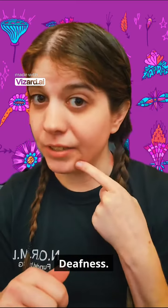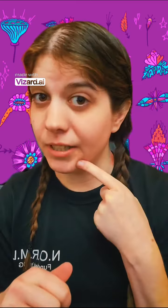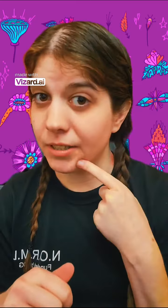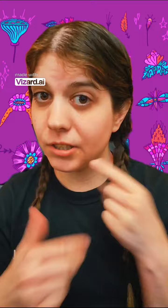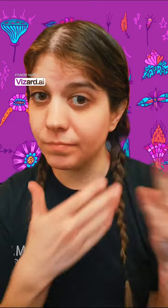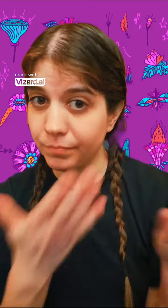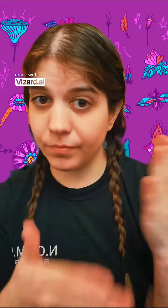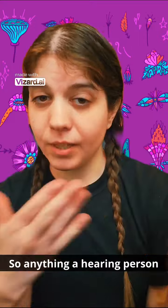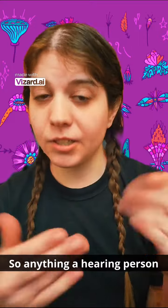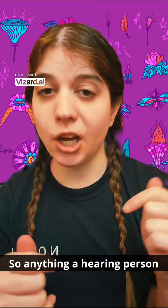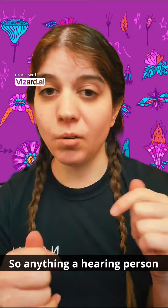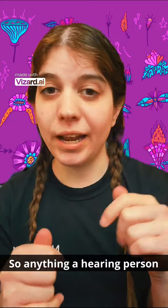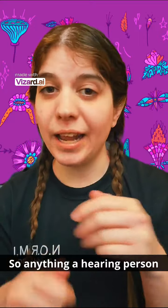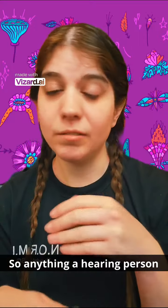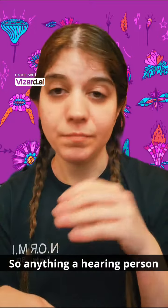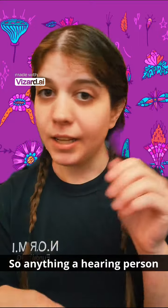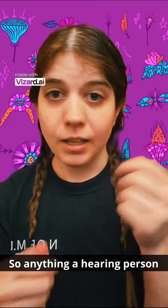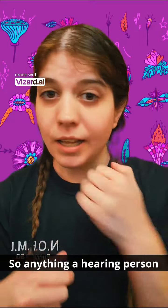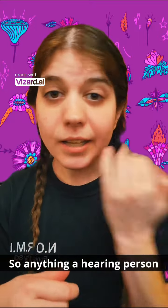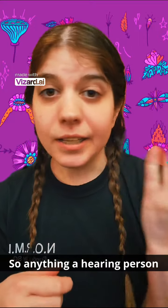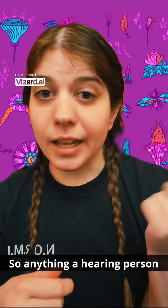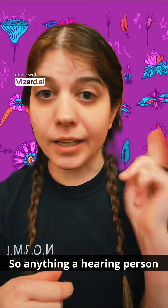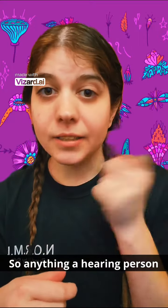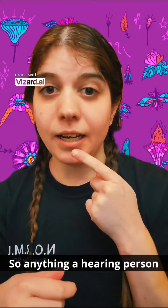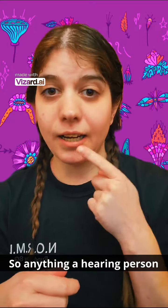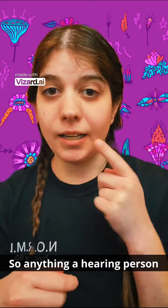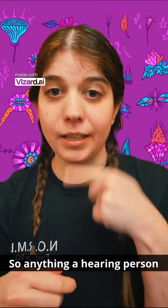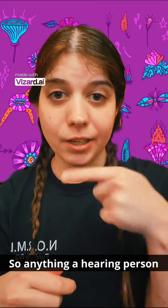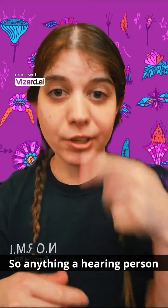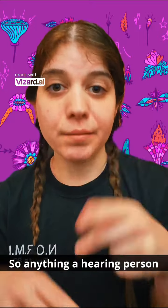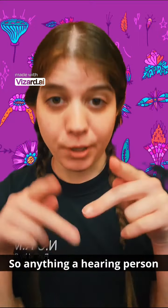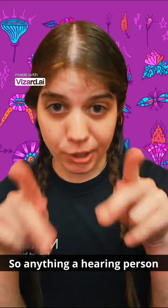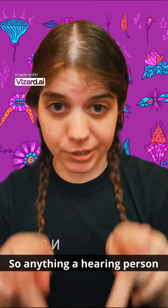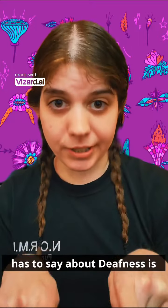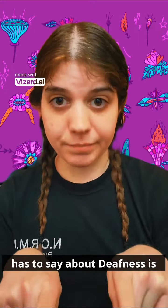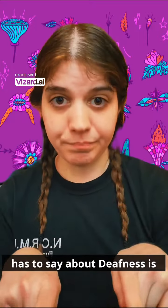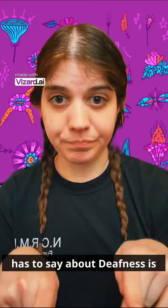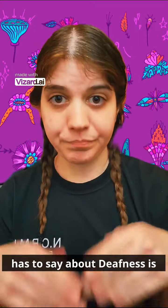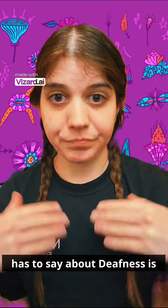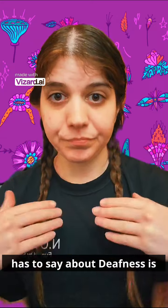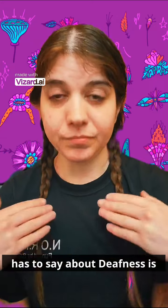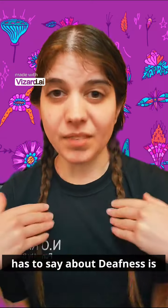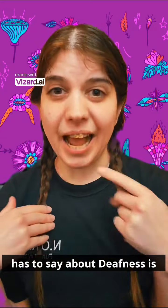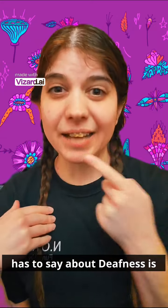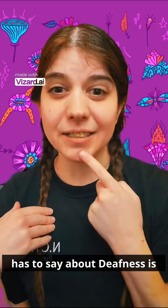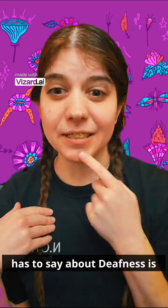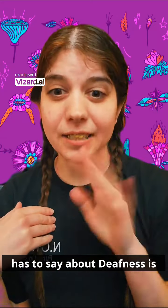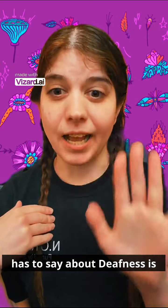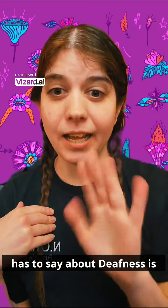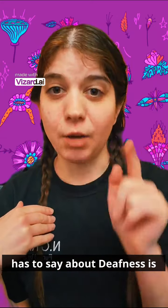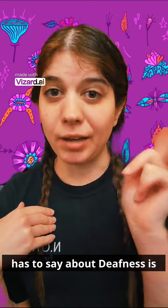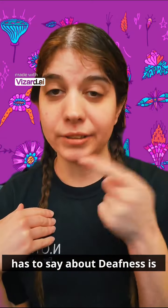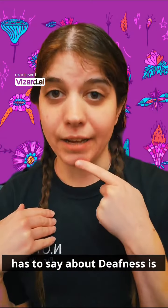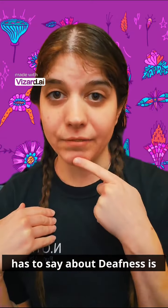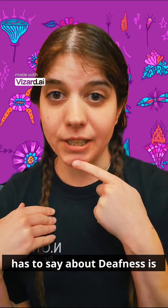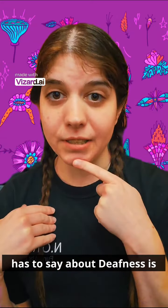deafness. So anything a hearing person has to say about deafness